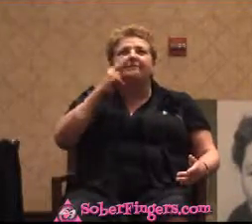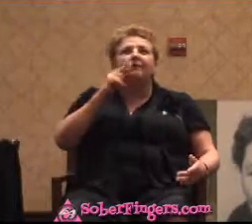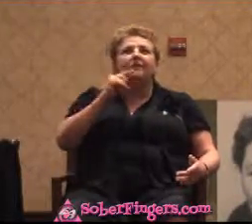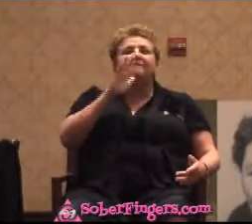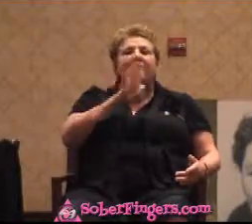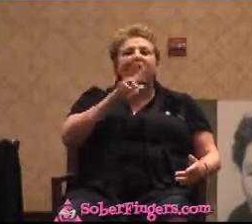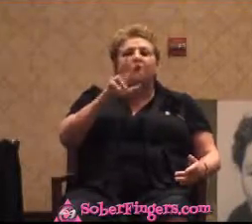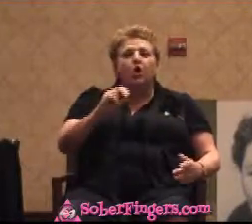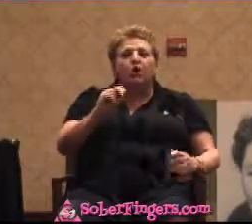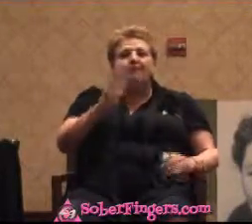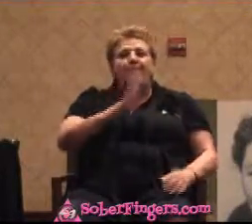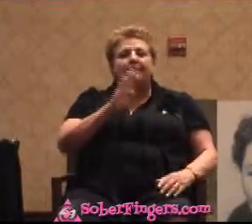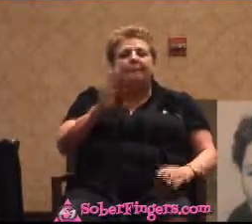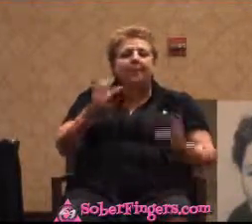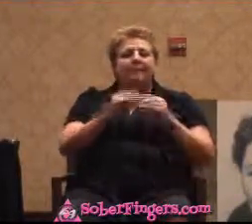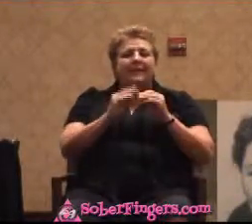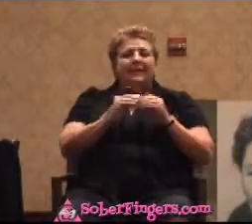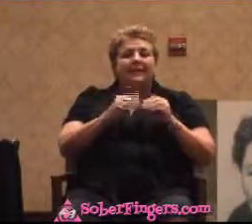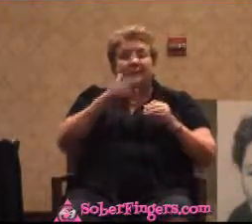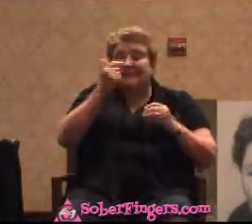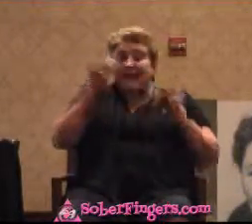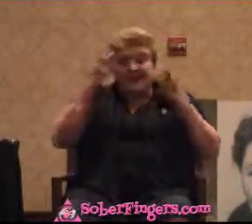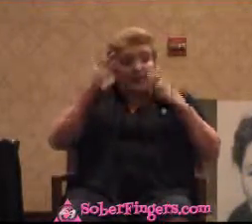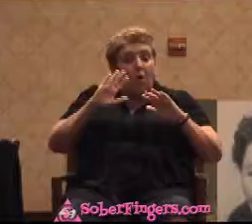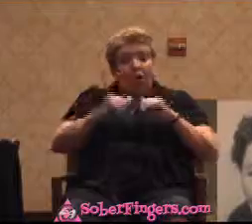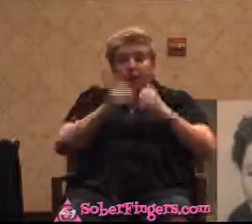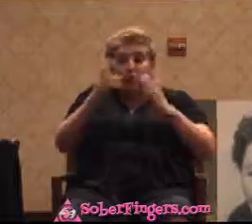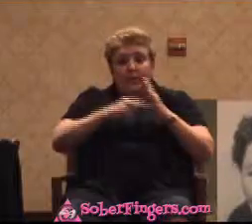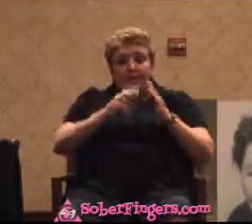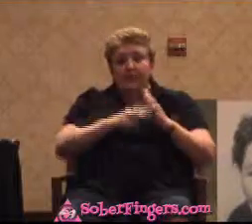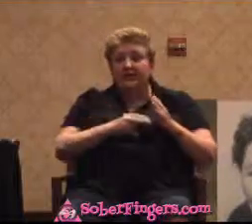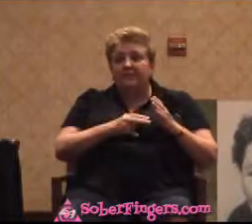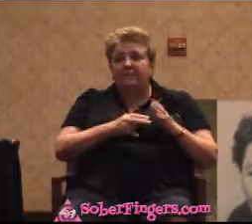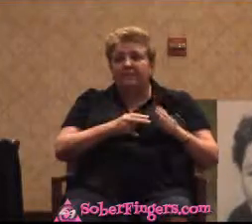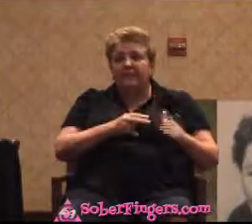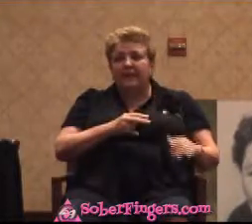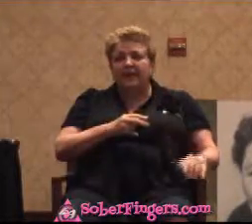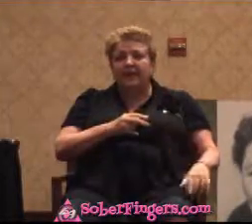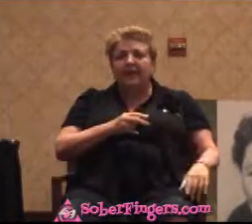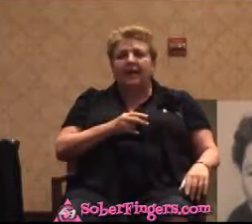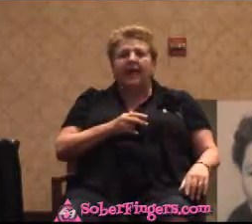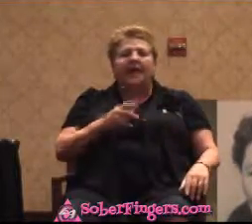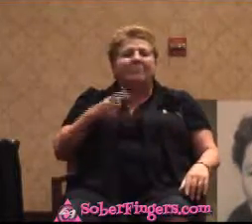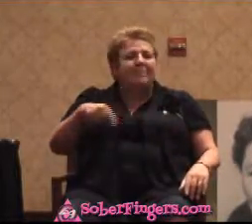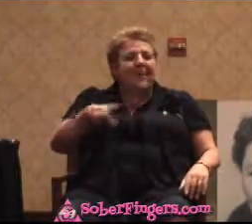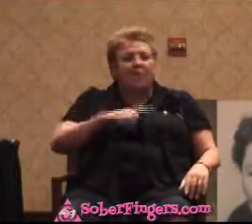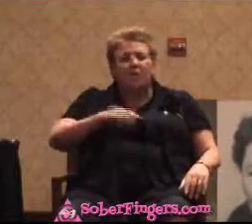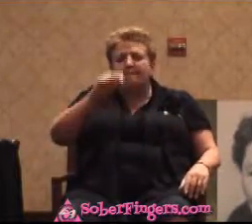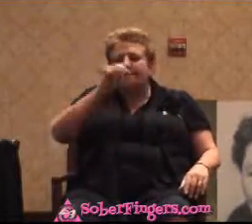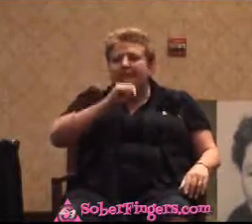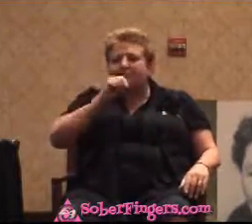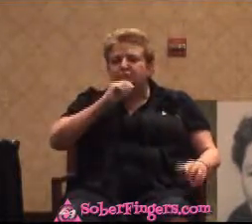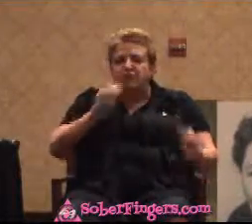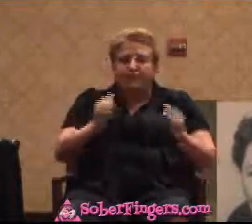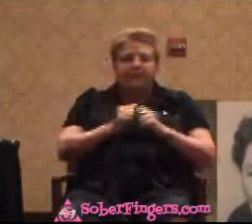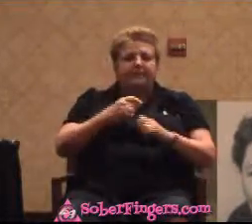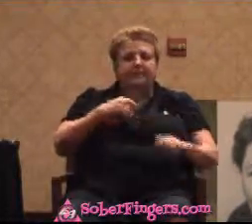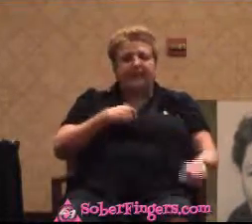meeting, because I didn't know how to read. And they were patient with me. They